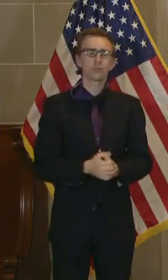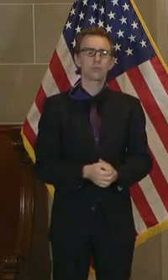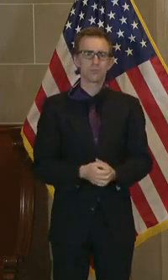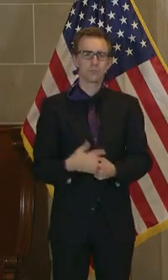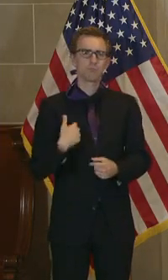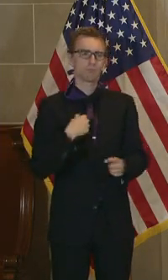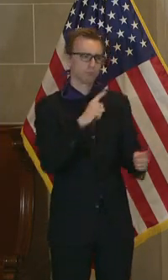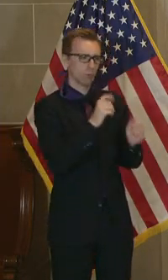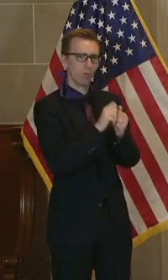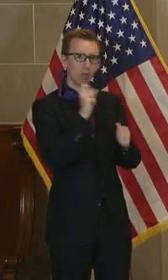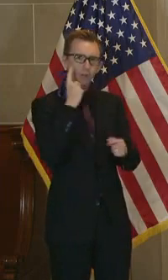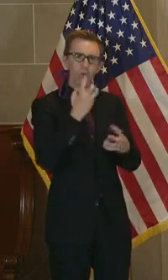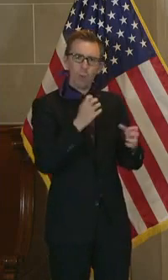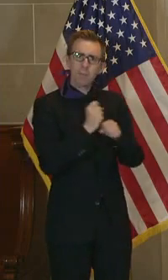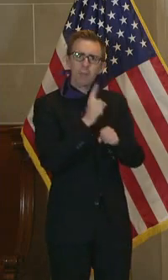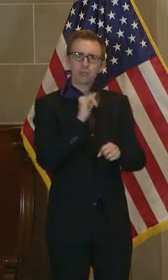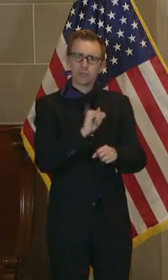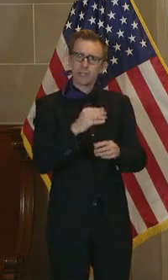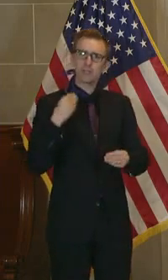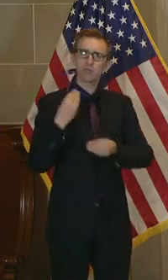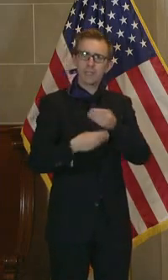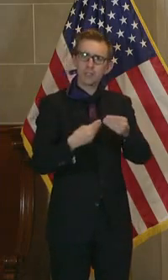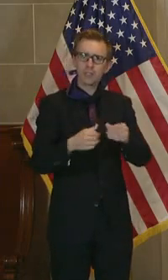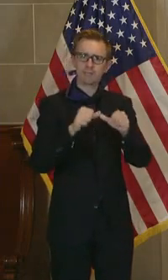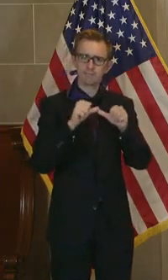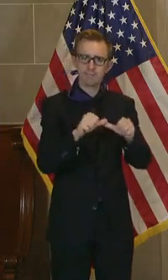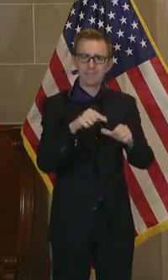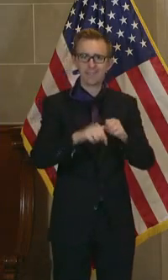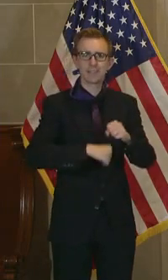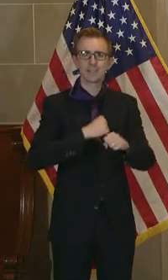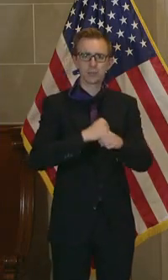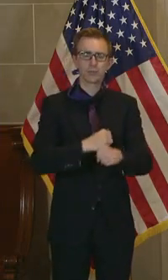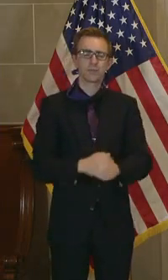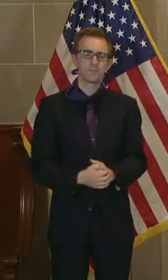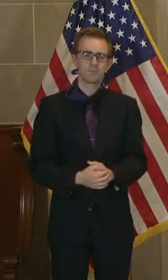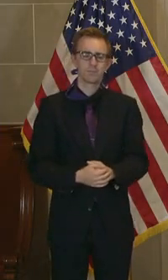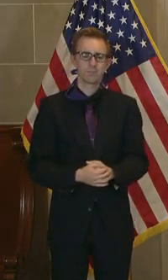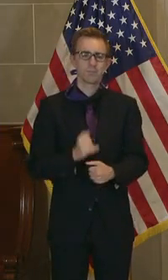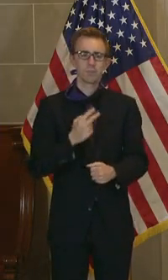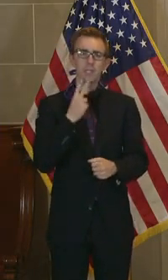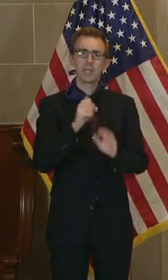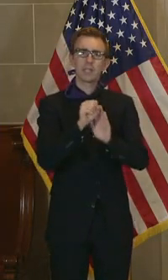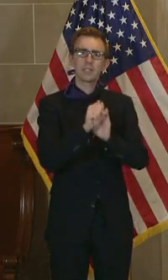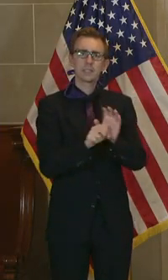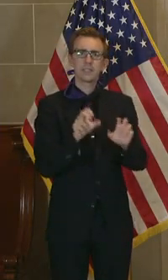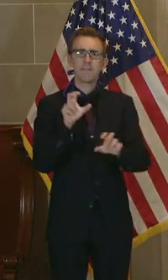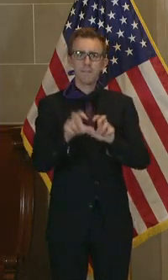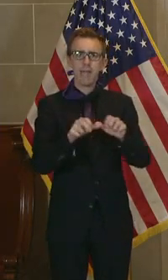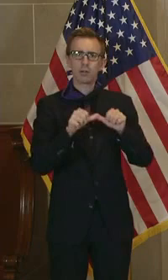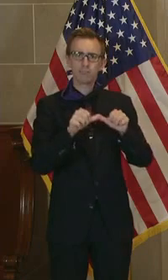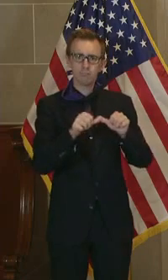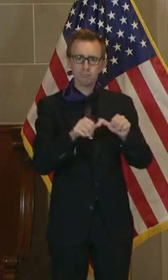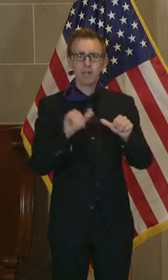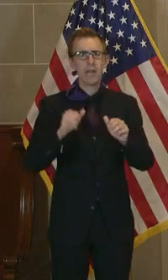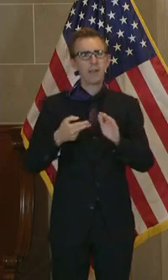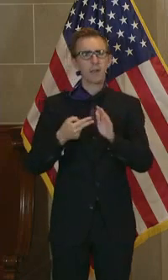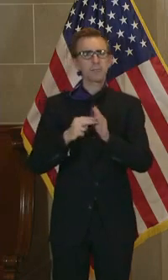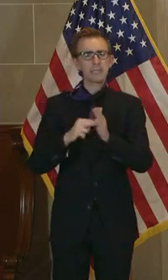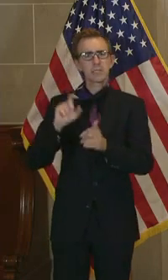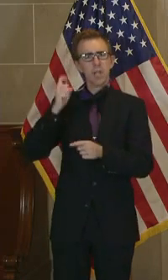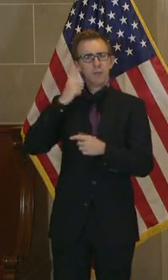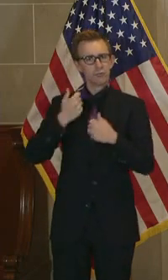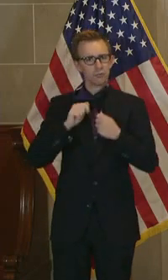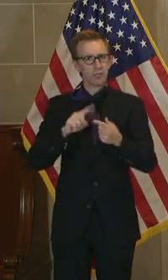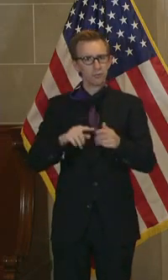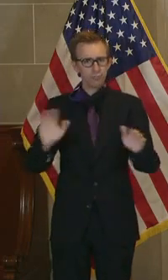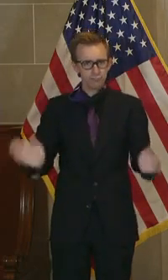to ensure that these traditions continued this year. We see the continuation of the State Fair as part of Governor Parson's plan to reopen